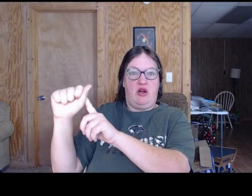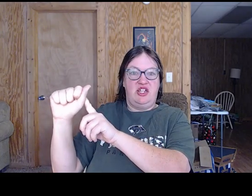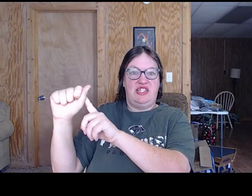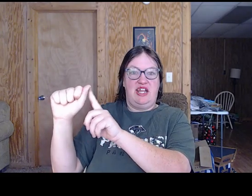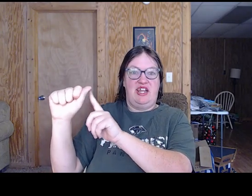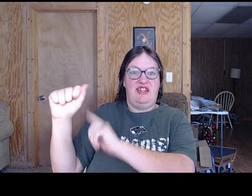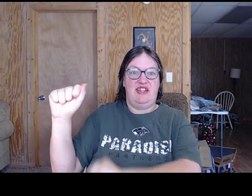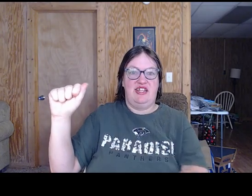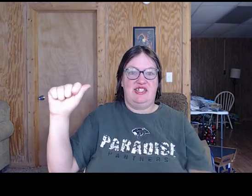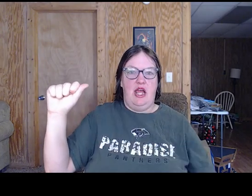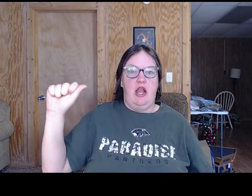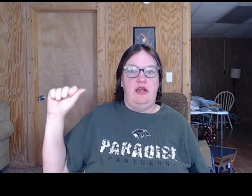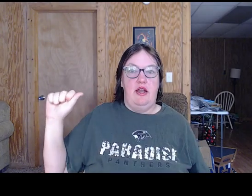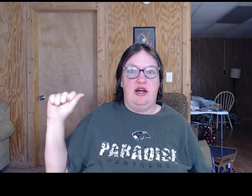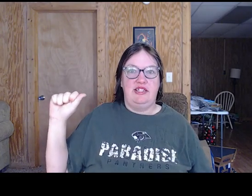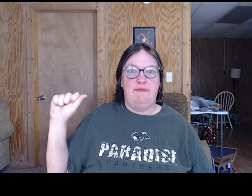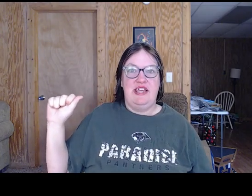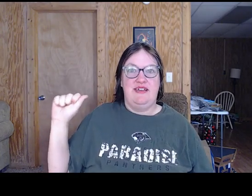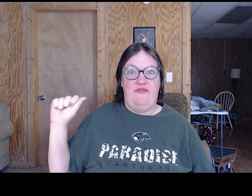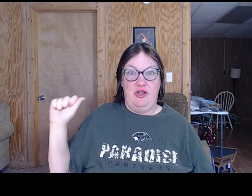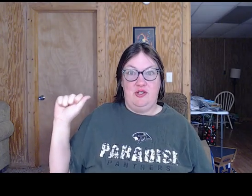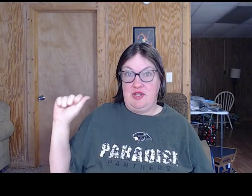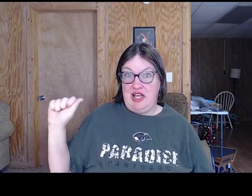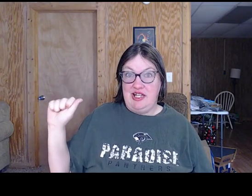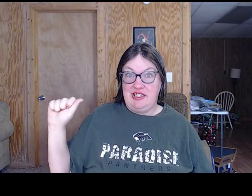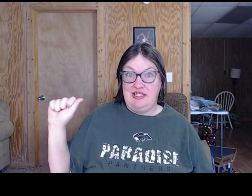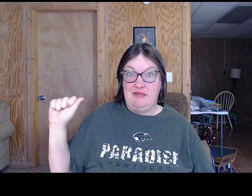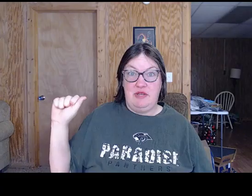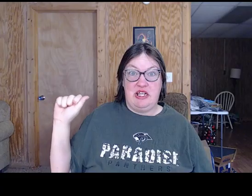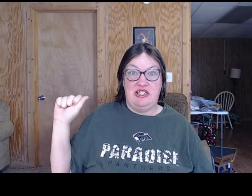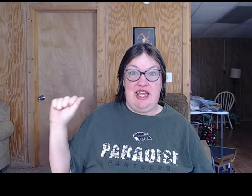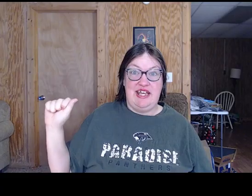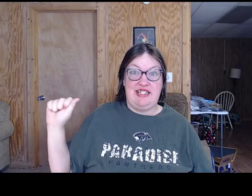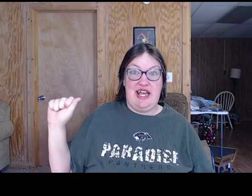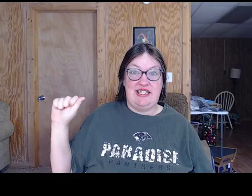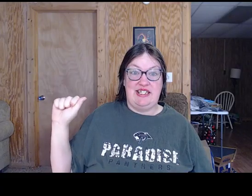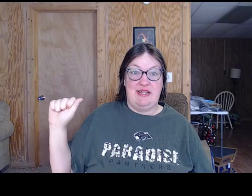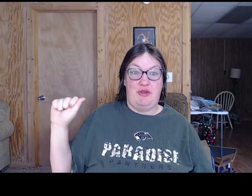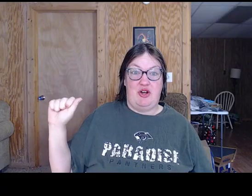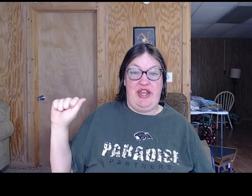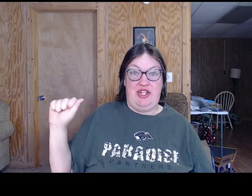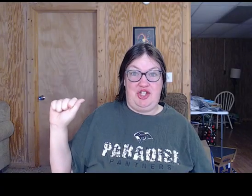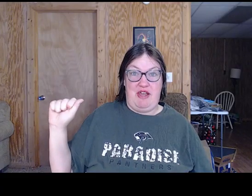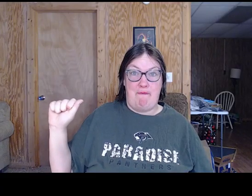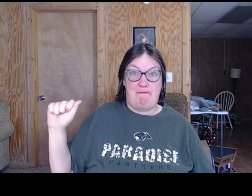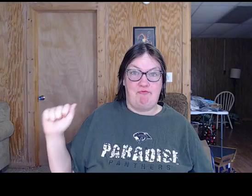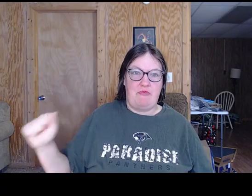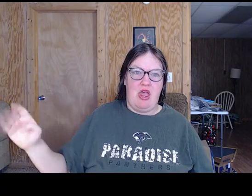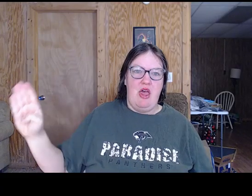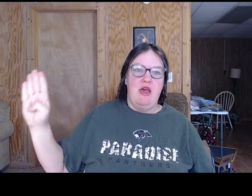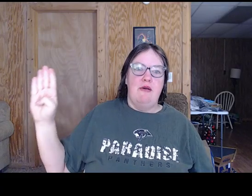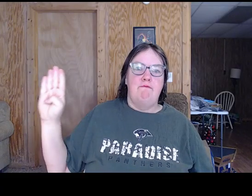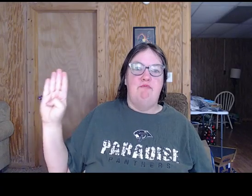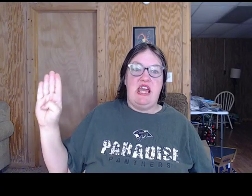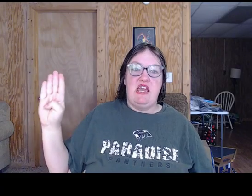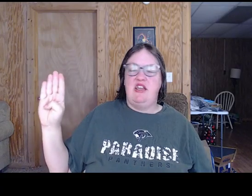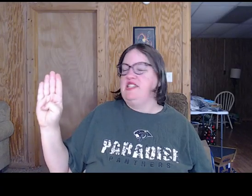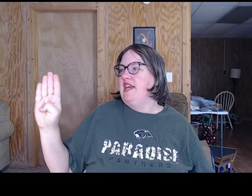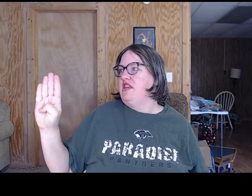the side like this. Not to be confused with S, because S has a similar hand shape. B, you take